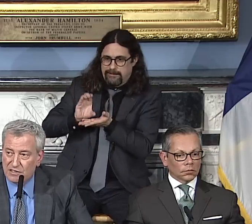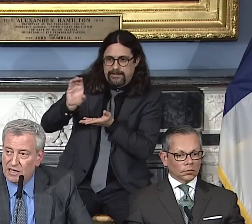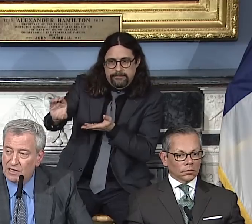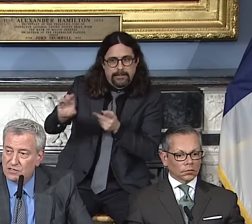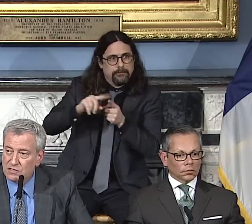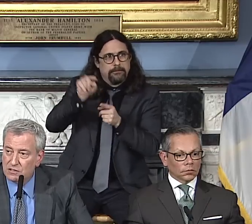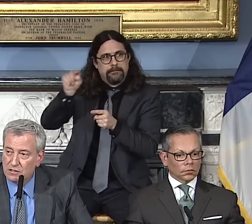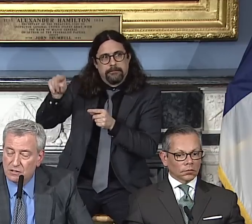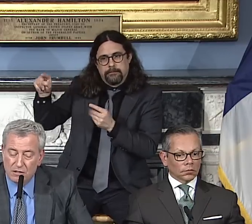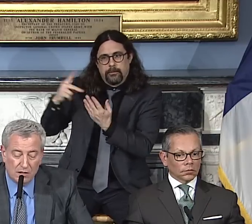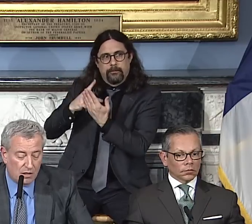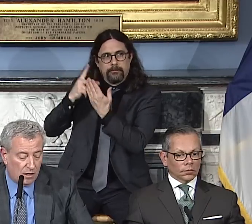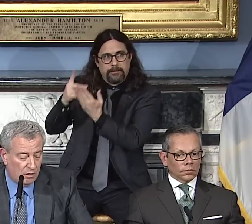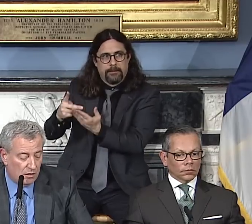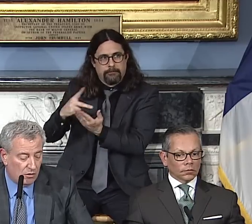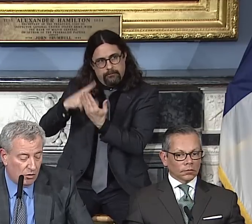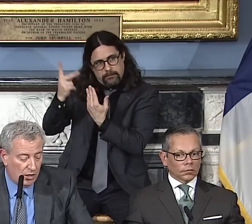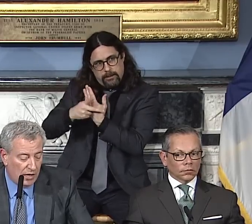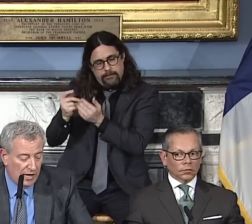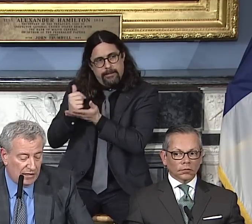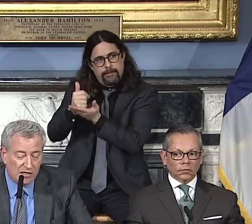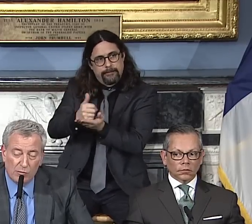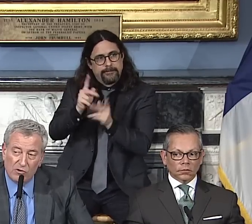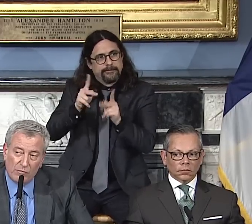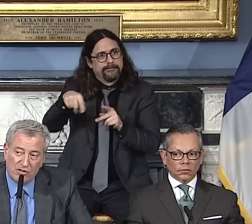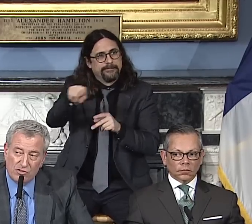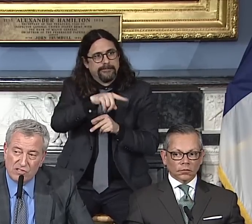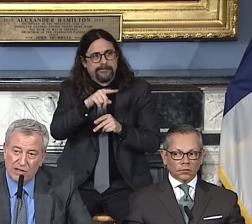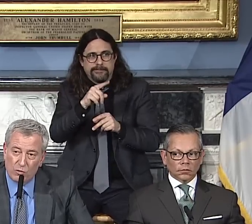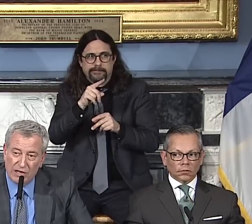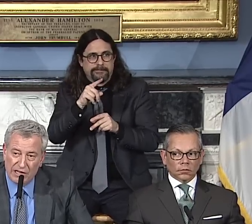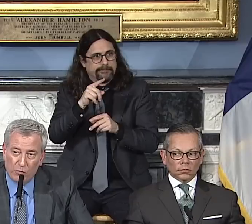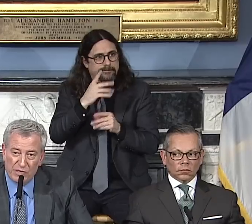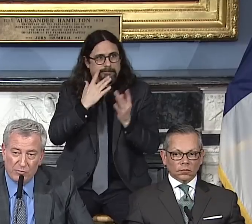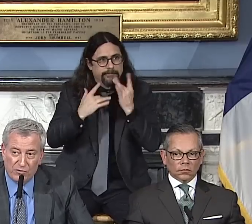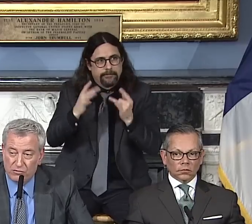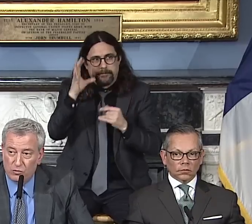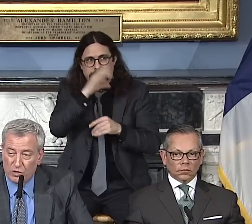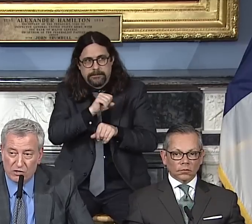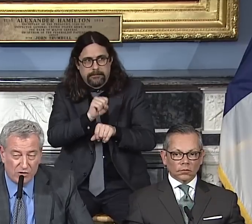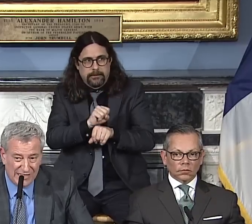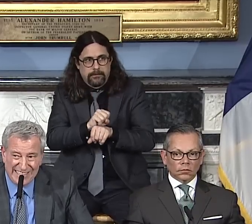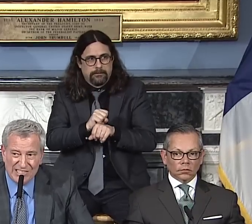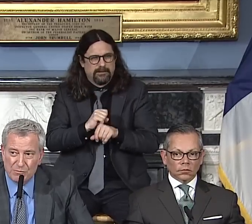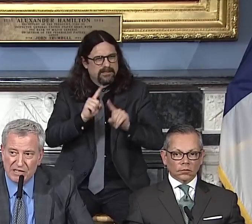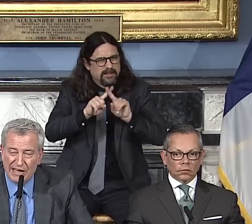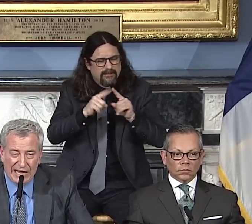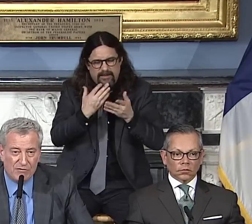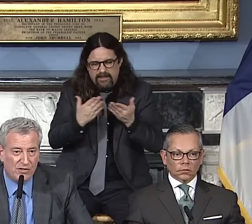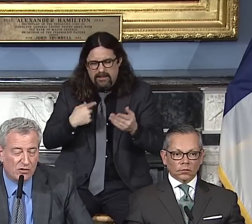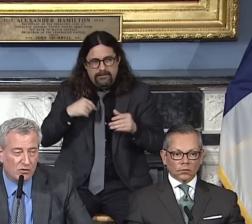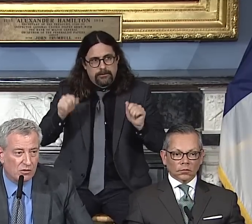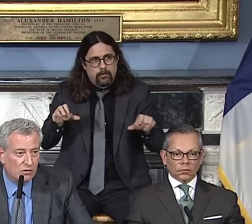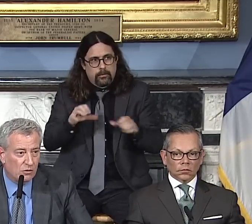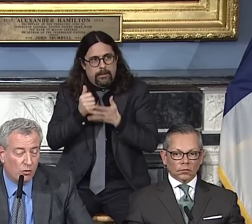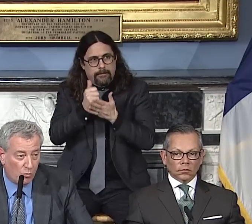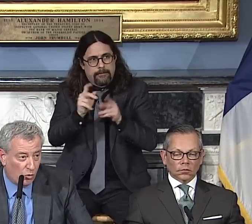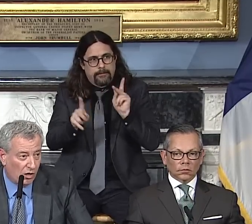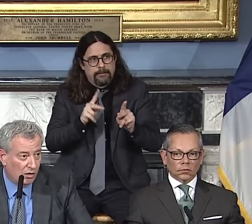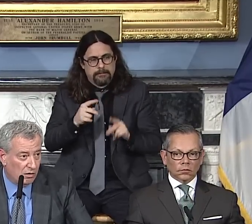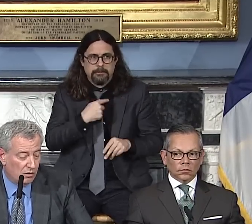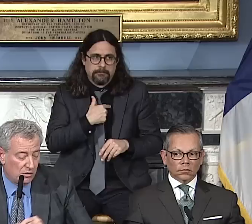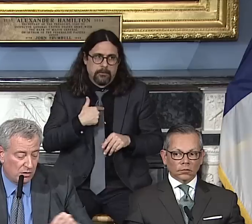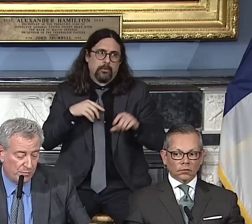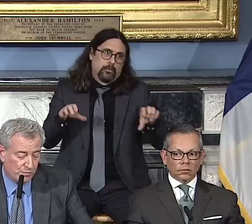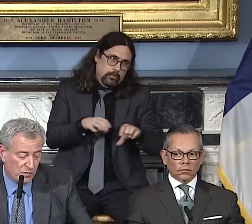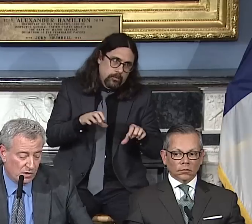paid sick days, any number of measures that would help people through what could easily be a half year or